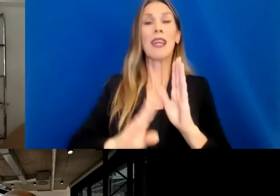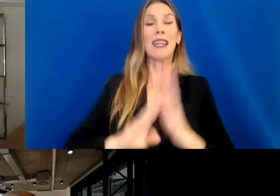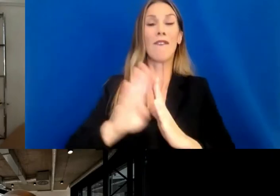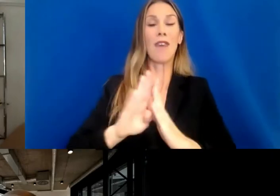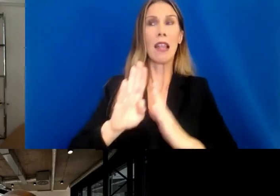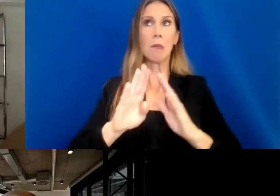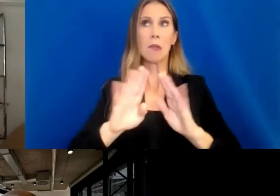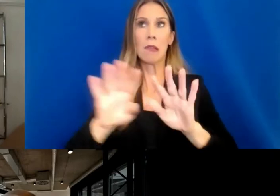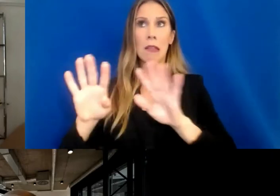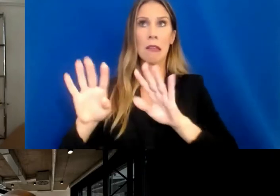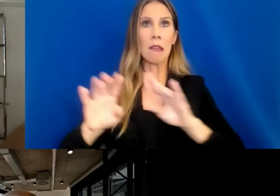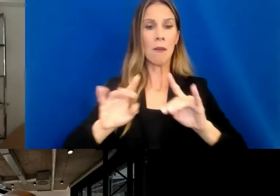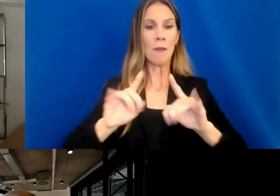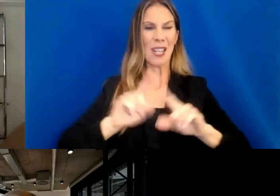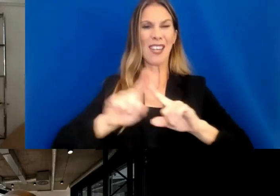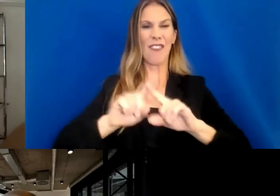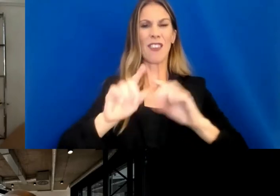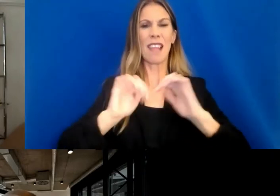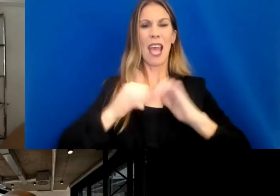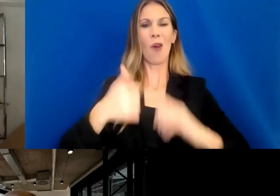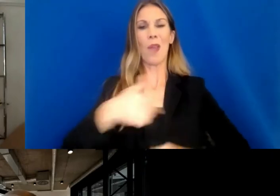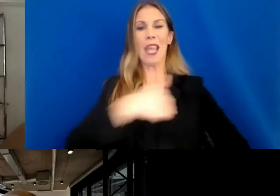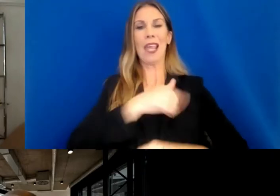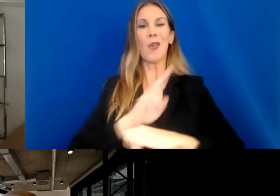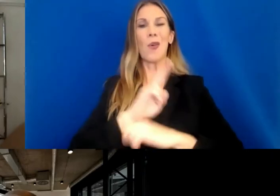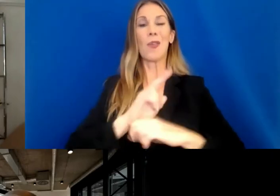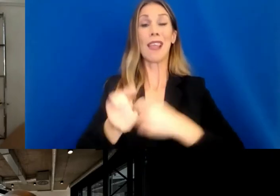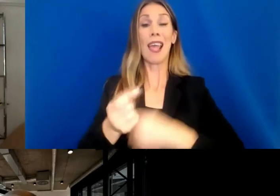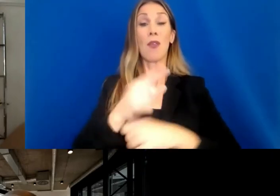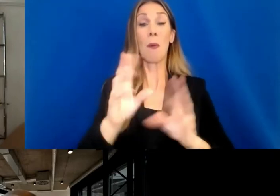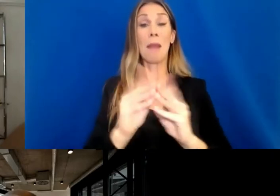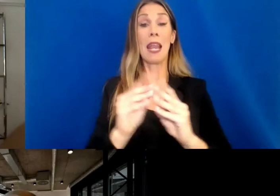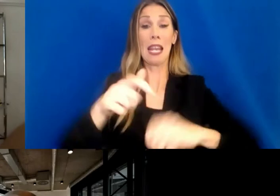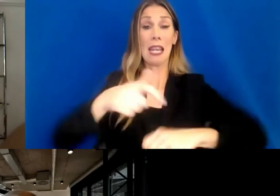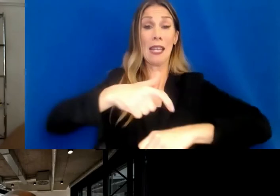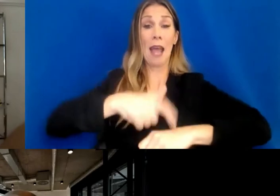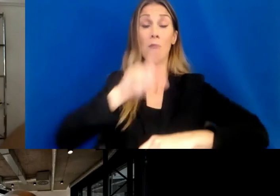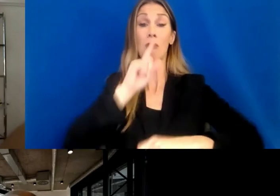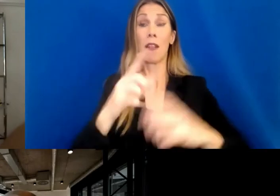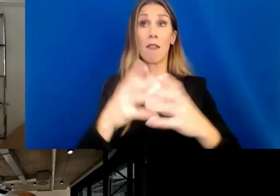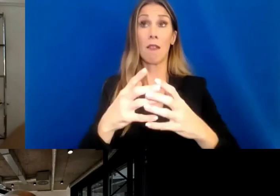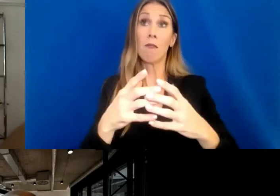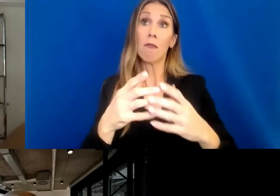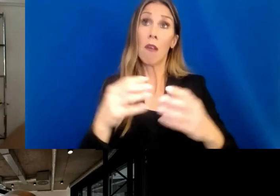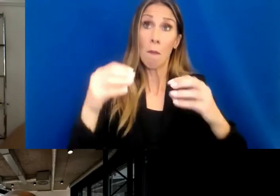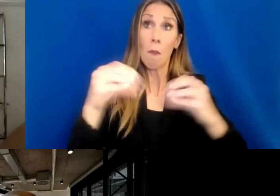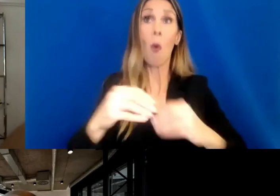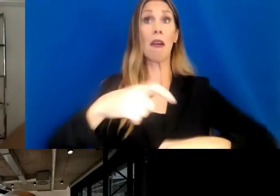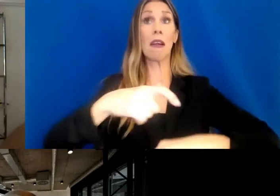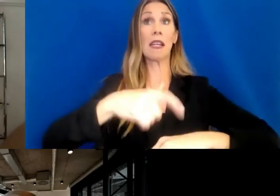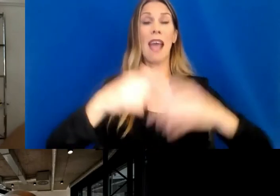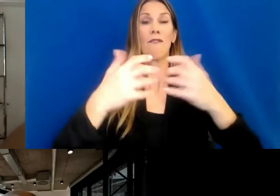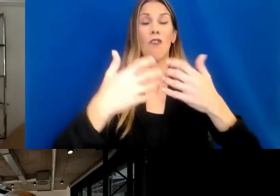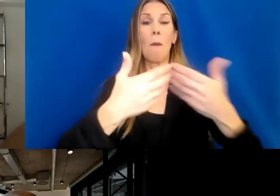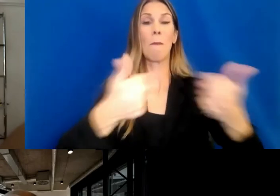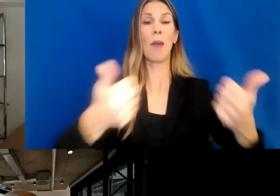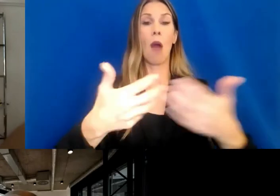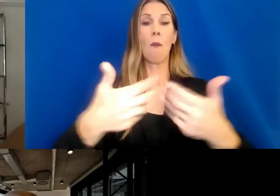use the annual meeting time, there is much more time for break time. So